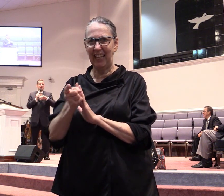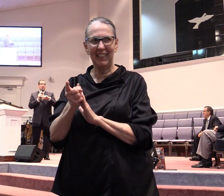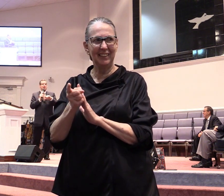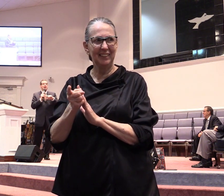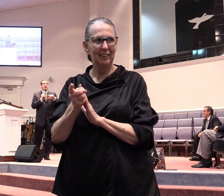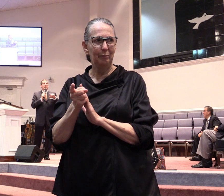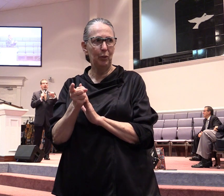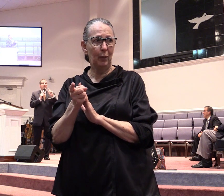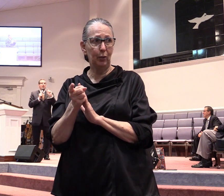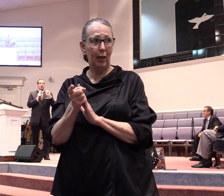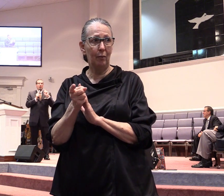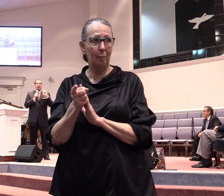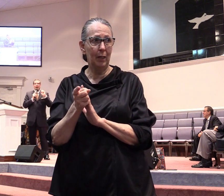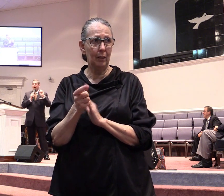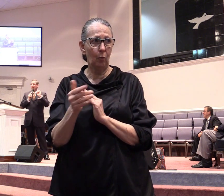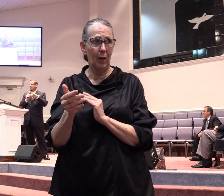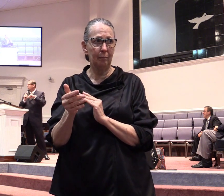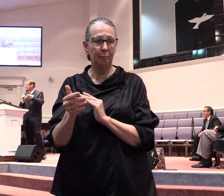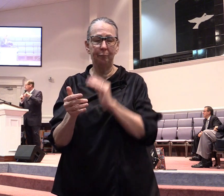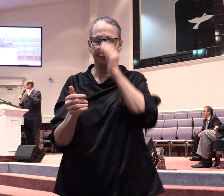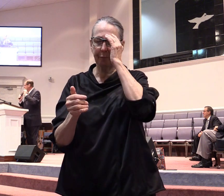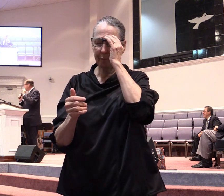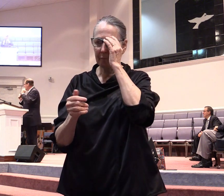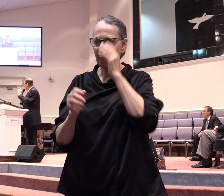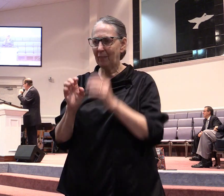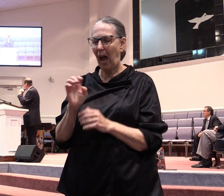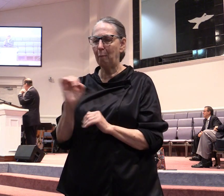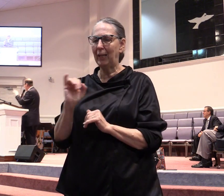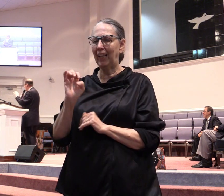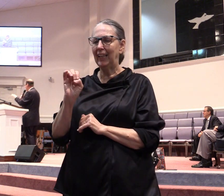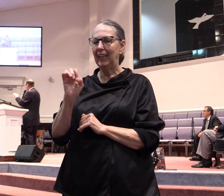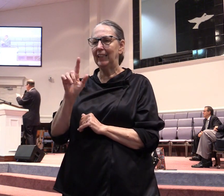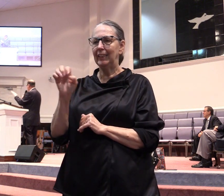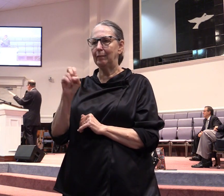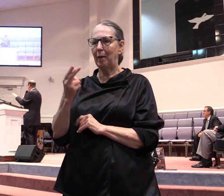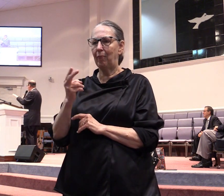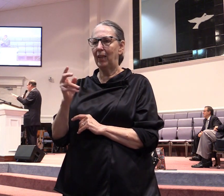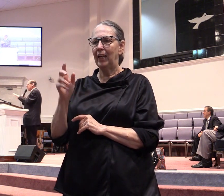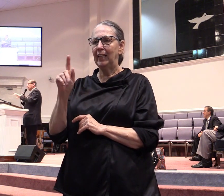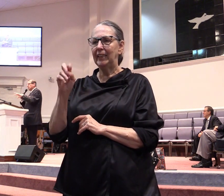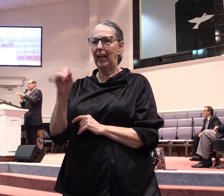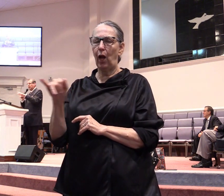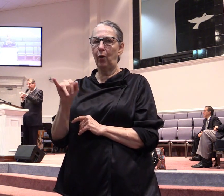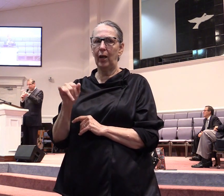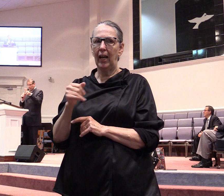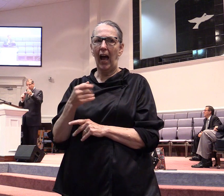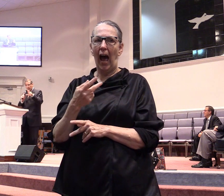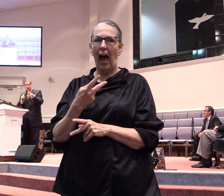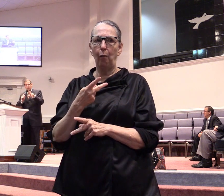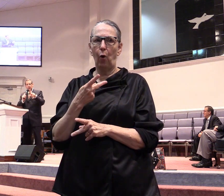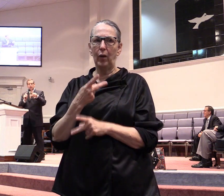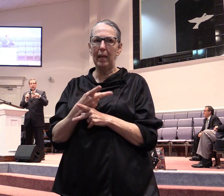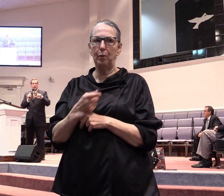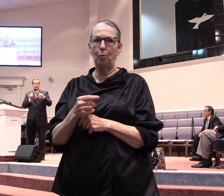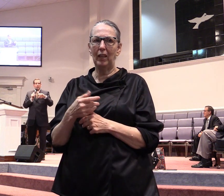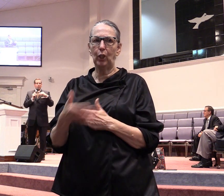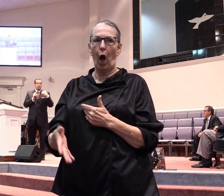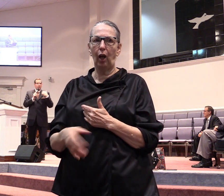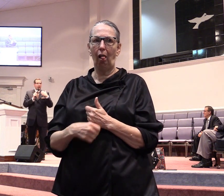my pastor says. And so I'll be like Elizabeth Taylor, and I told her last husband, I'll not keep you much longer.